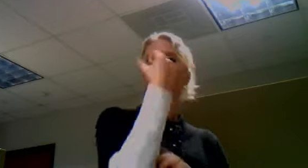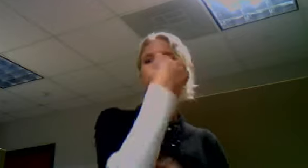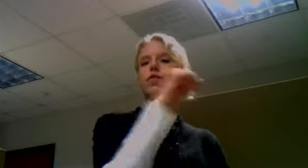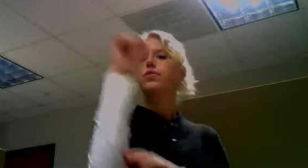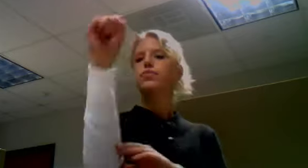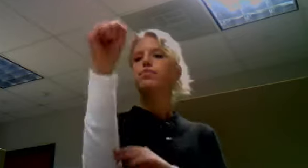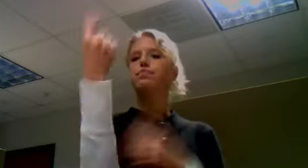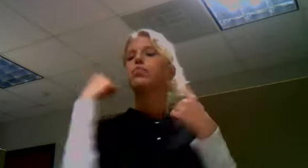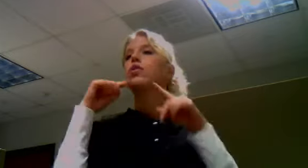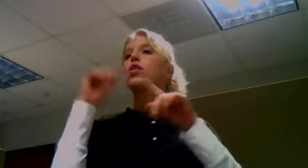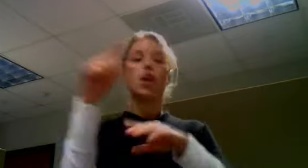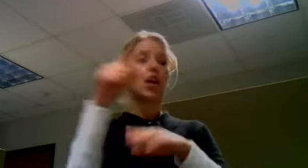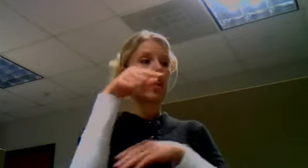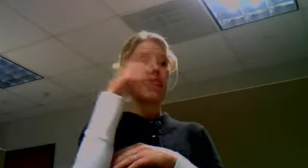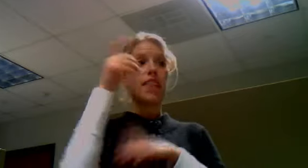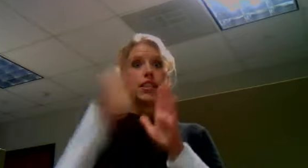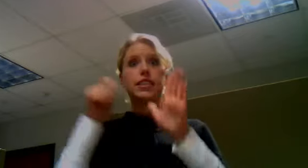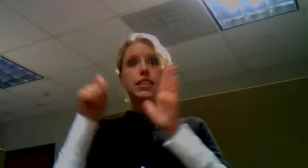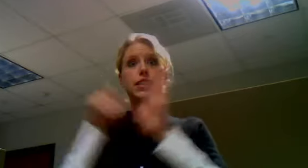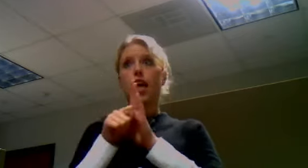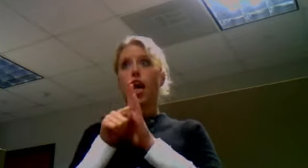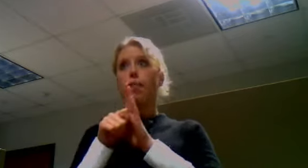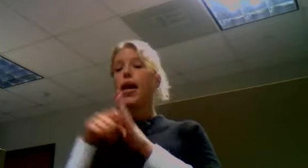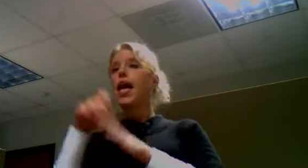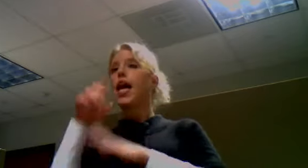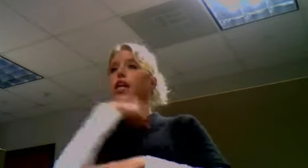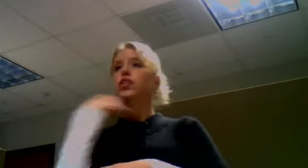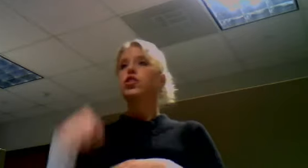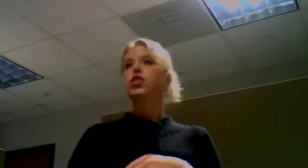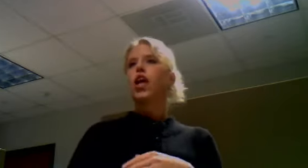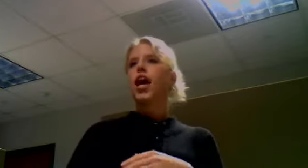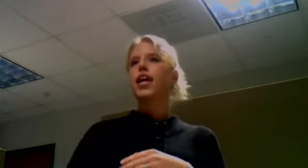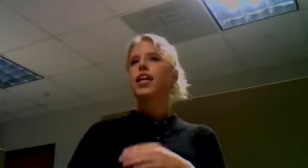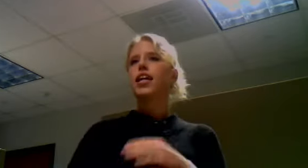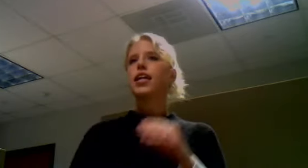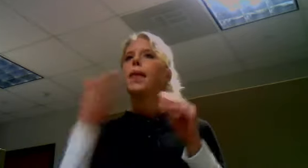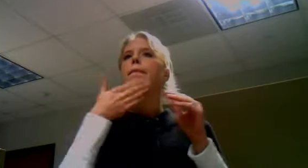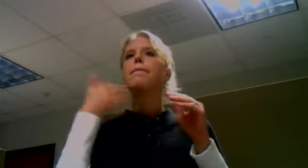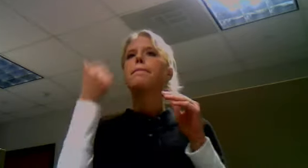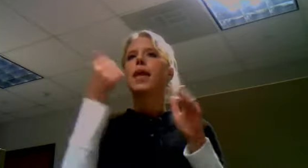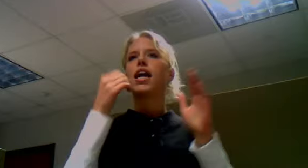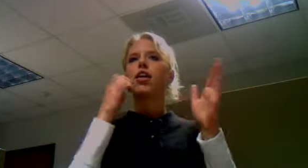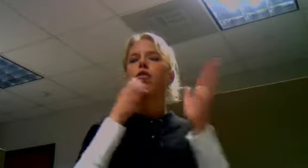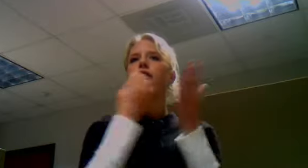even during the Cultural Revolution, China outperformed India in terms of GDP growth by average